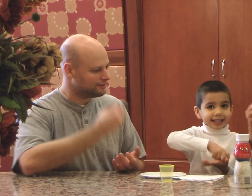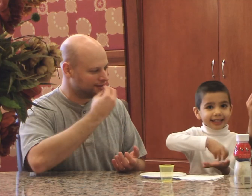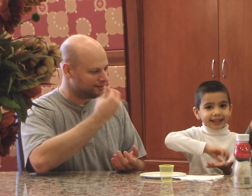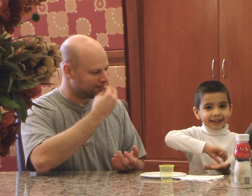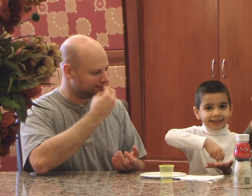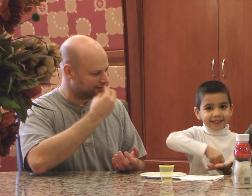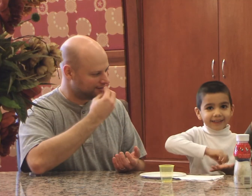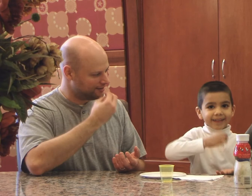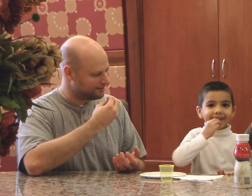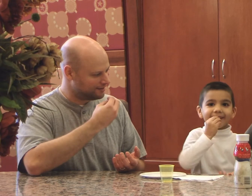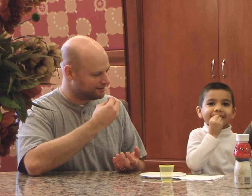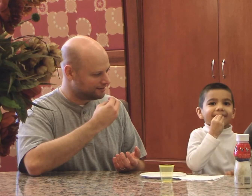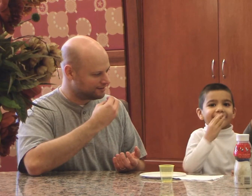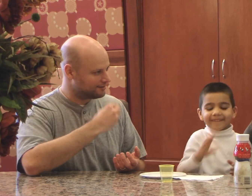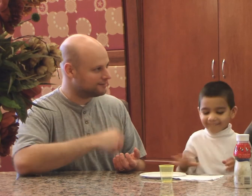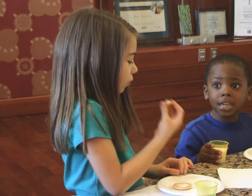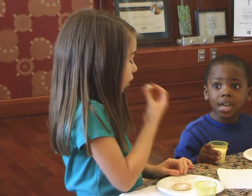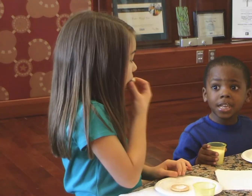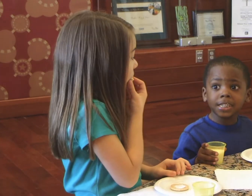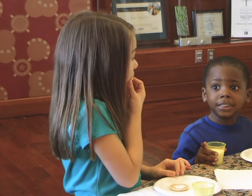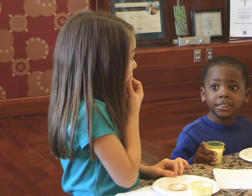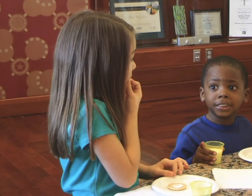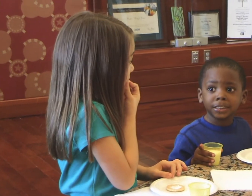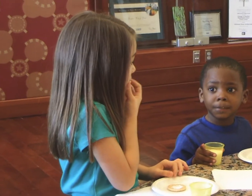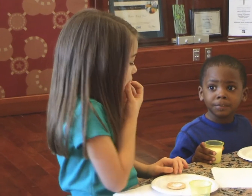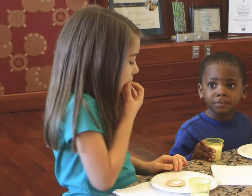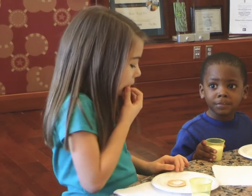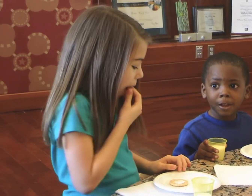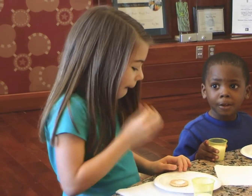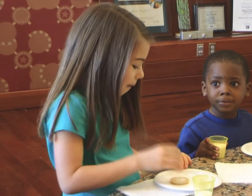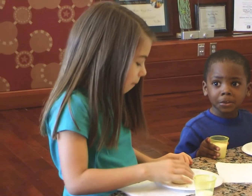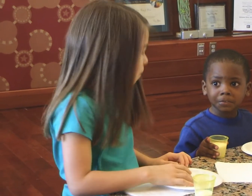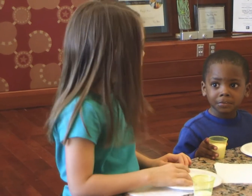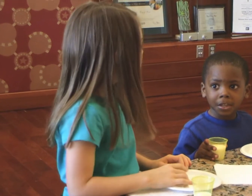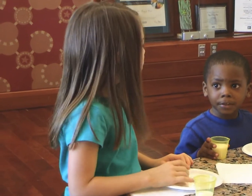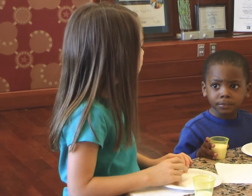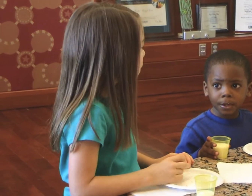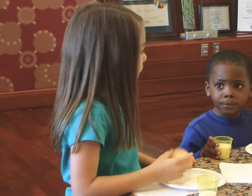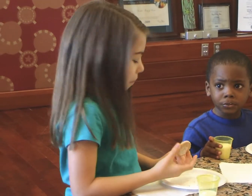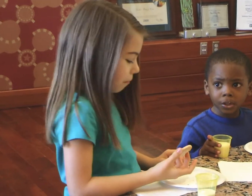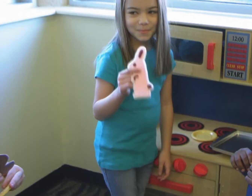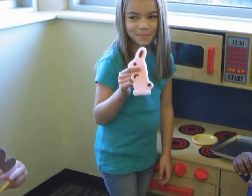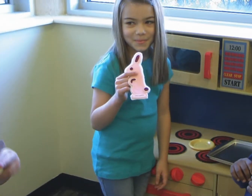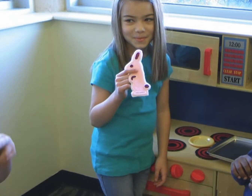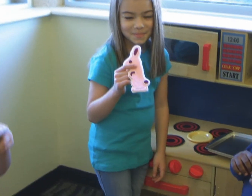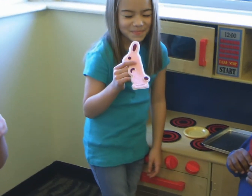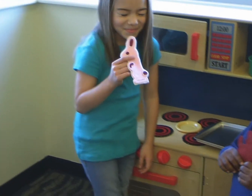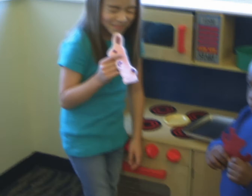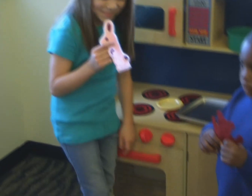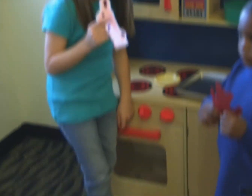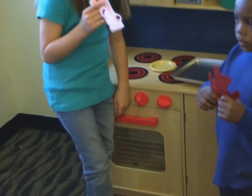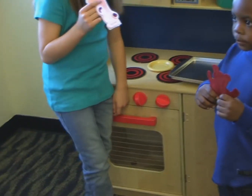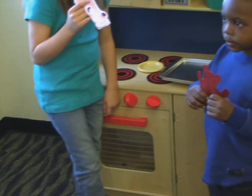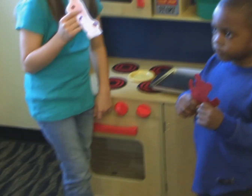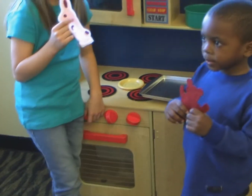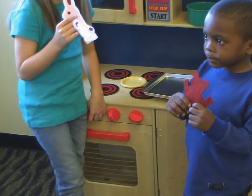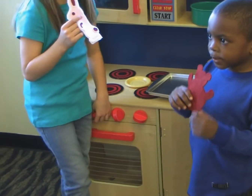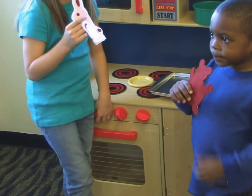to eat, eat, eat, eat my cookies. I like to